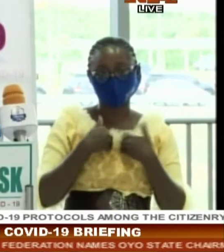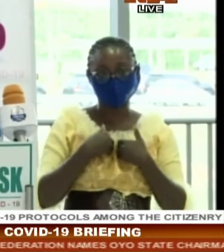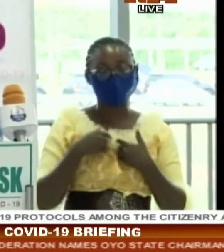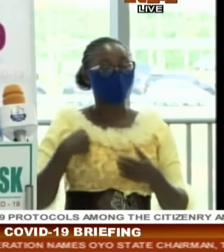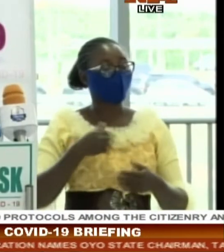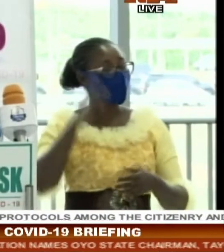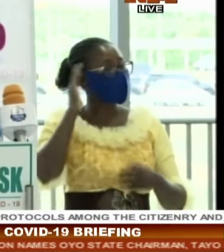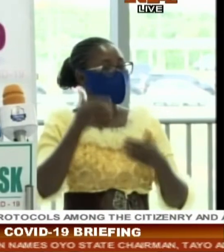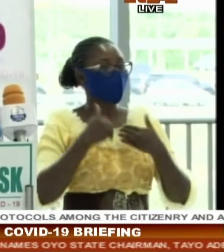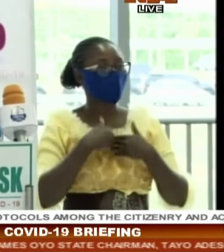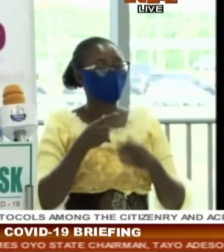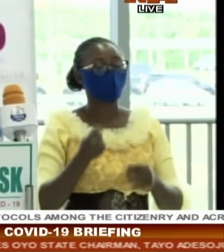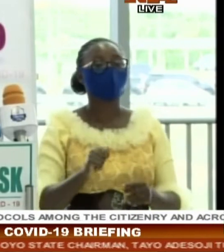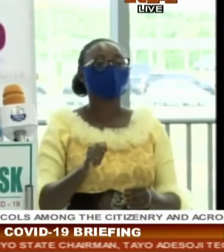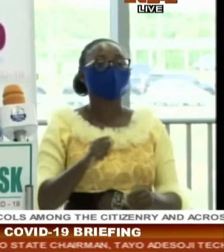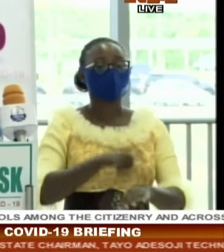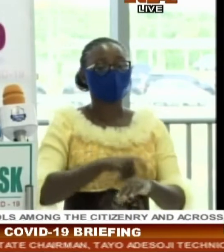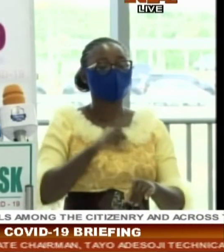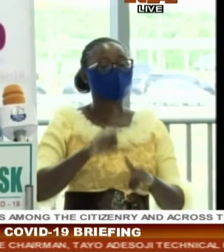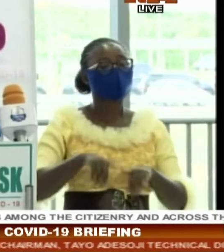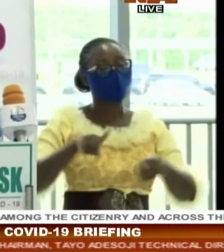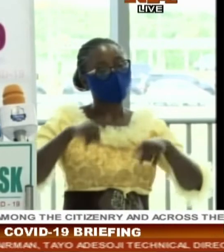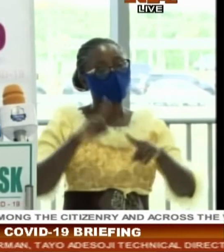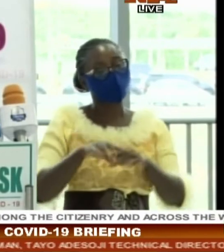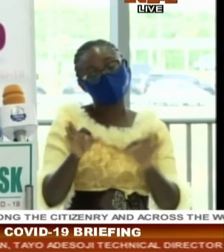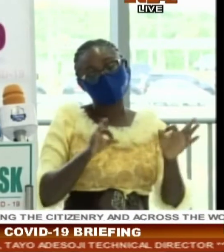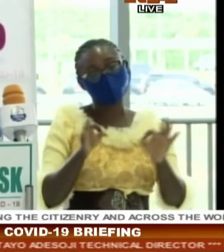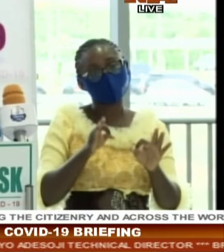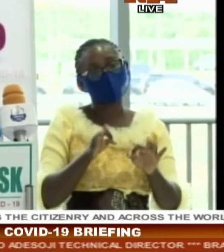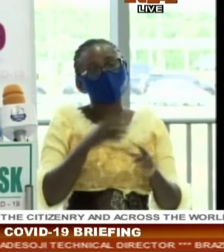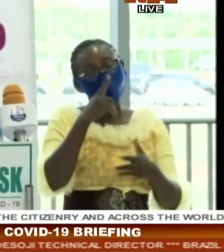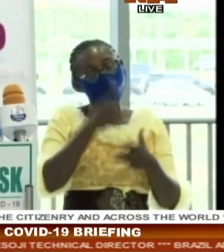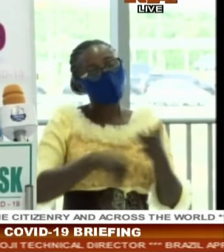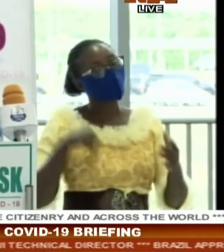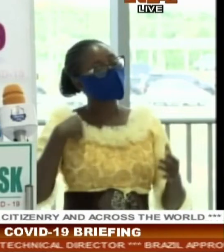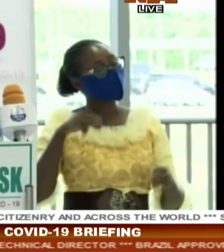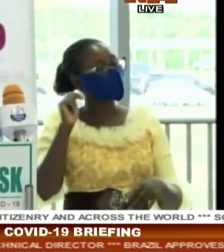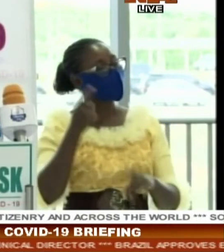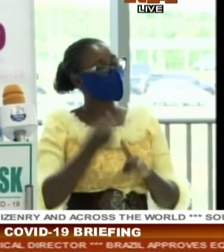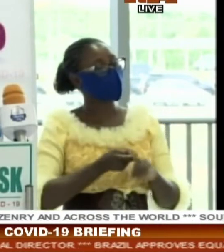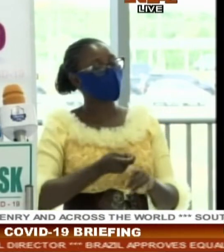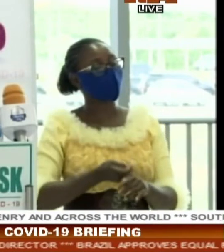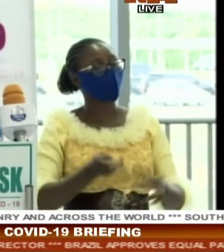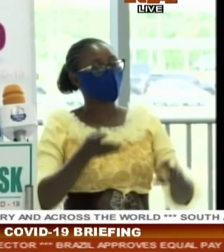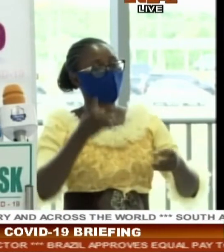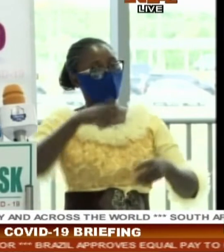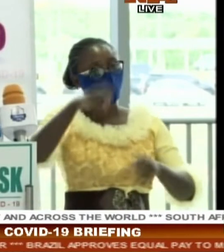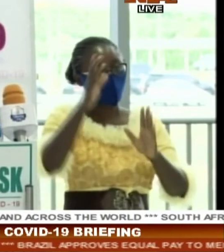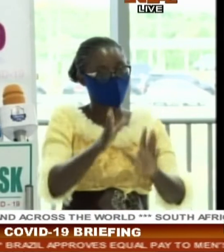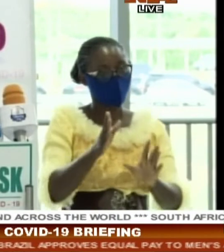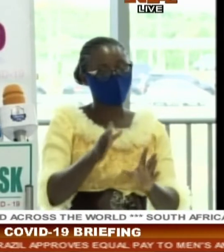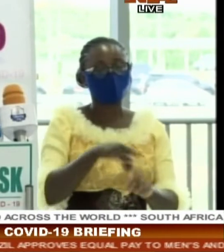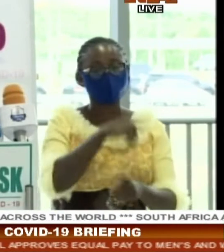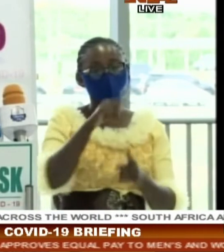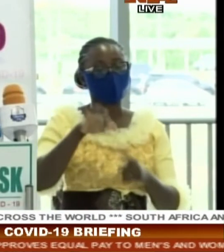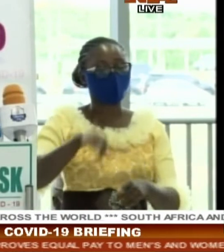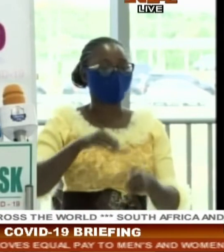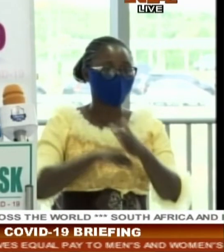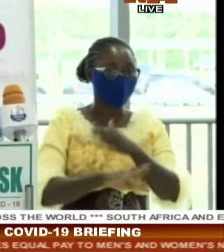time to go through the details of what is expected of any passenger, arriving or departing passenger out of Nigeria.